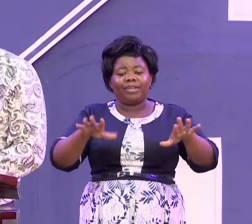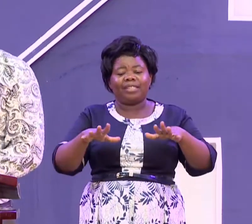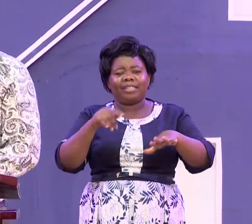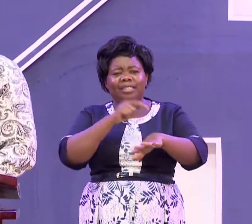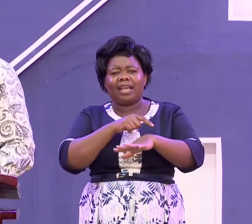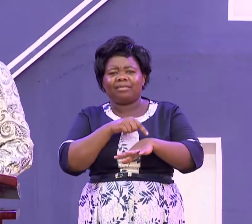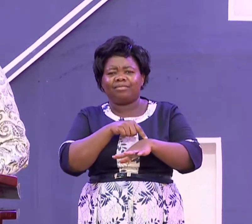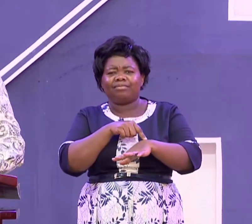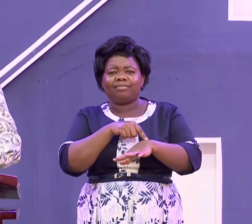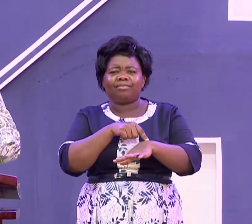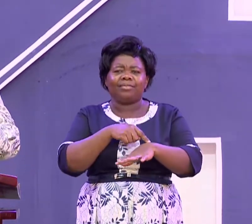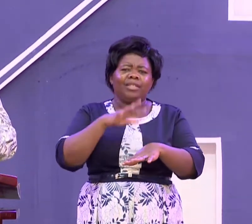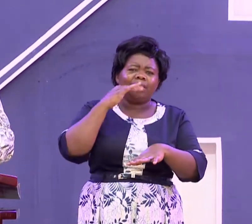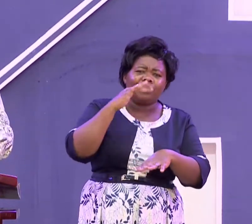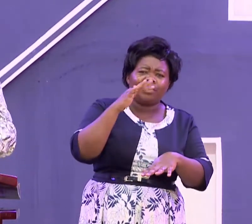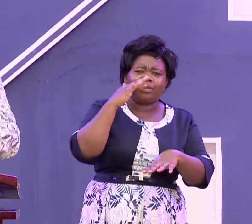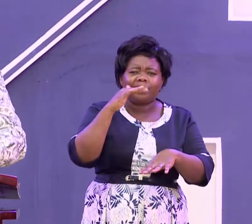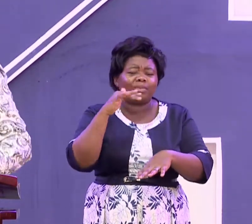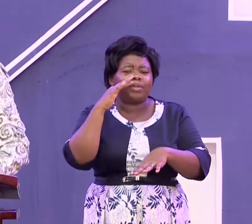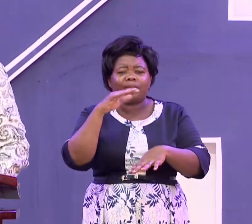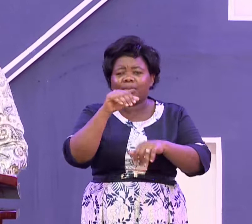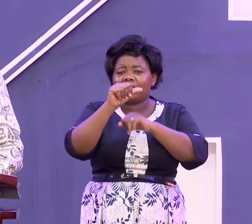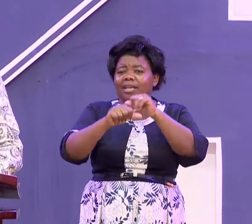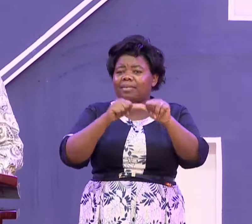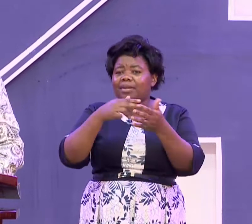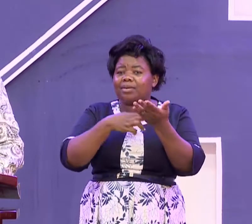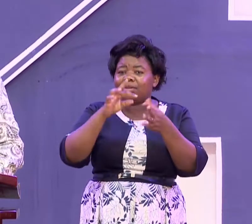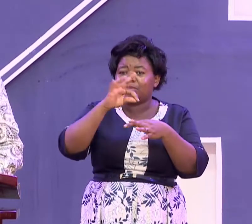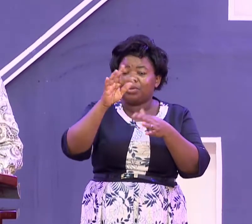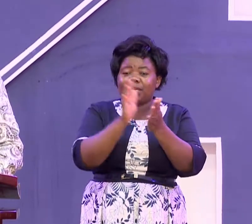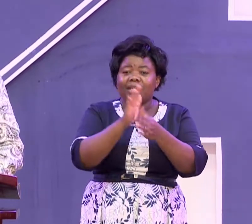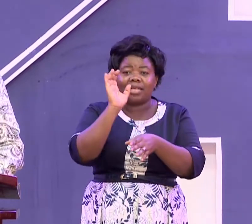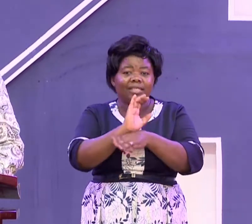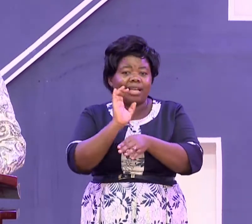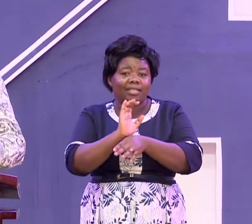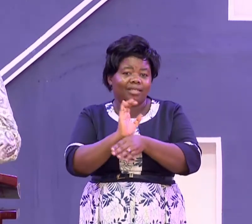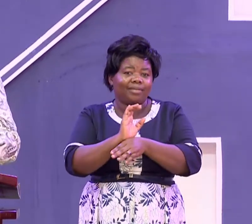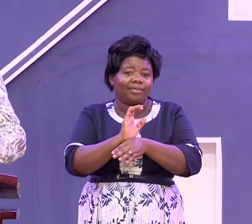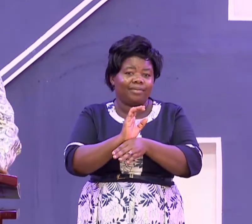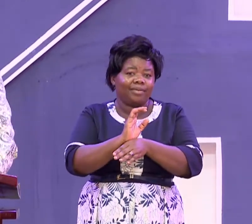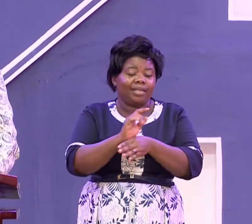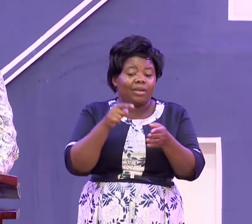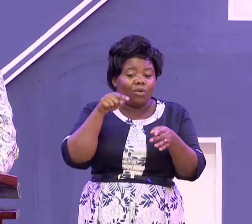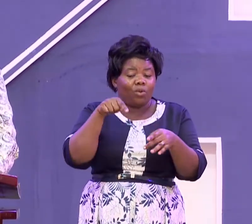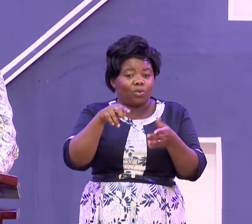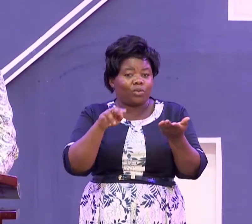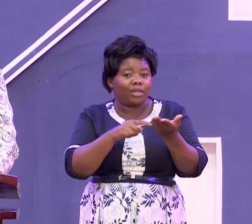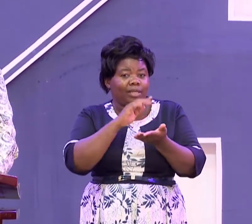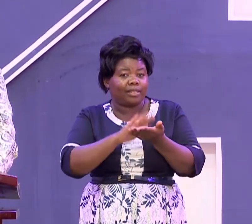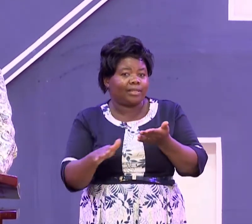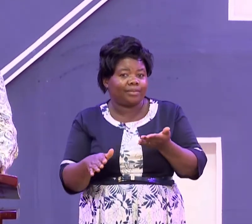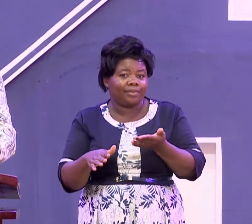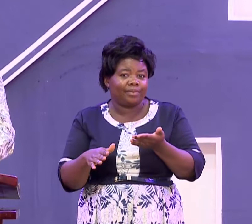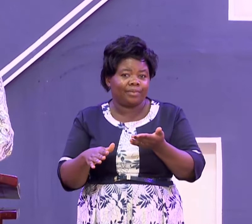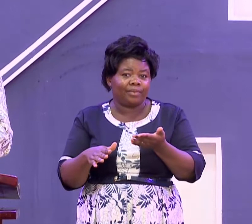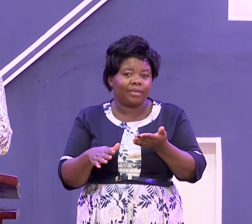taken some time. Ngatwogera ku Mwoyo Mutukuvu ne kanisa. We've been talking about the Holy Spirit and the church. Olwokuna luno. These Thursday